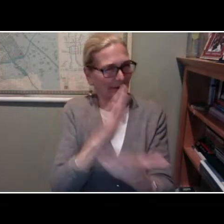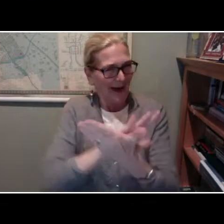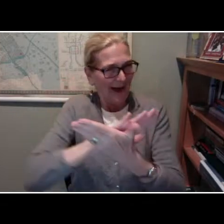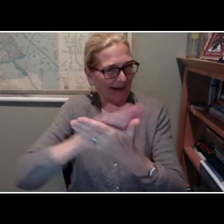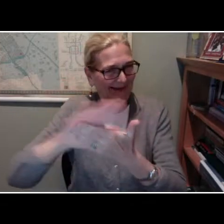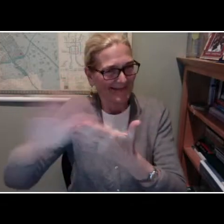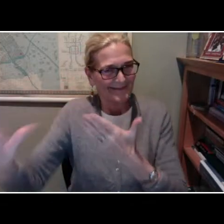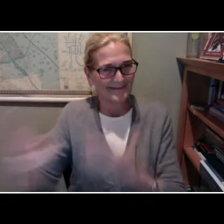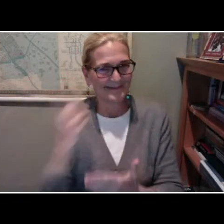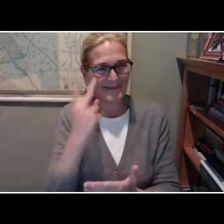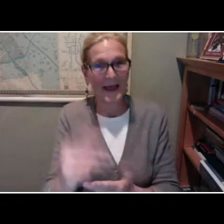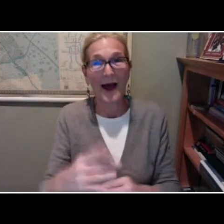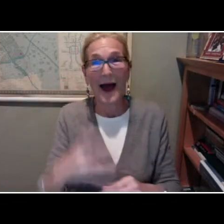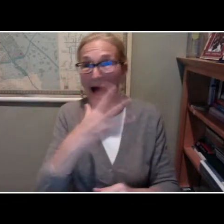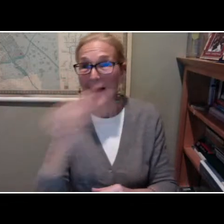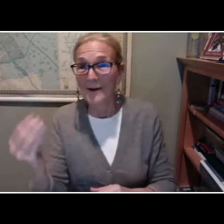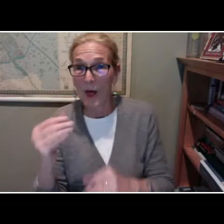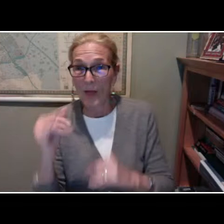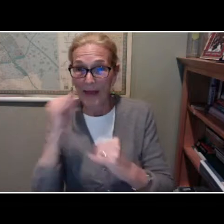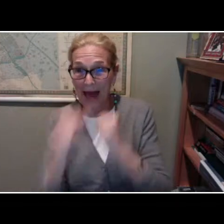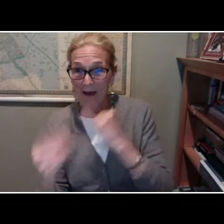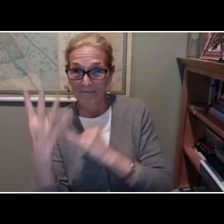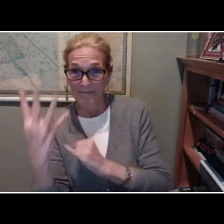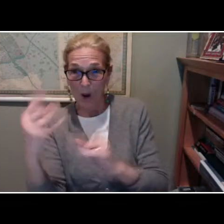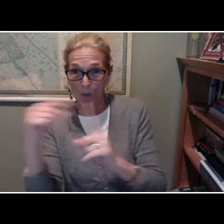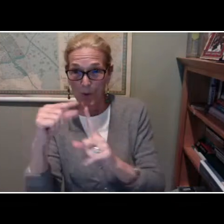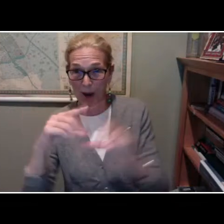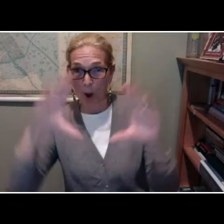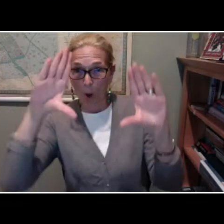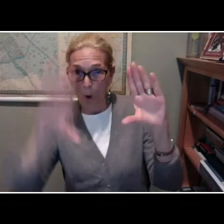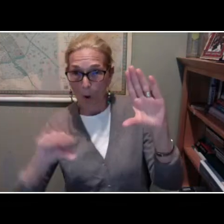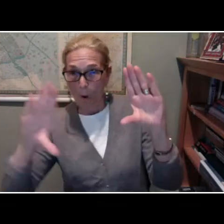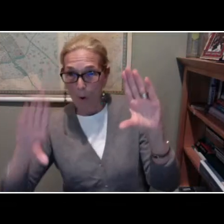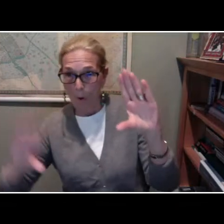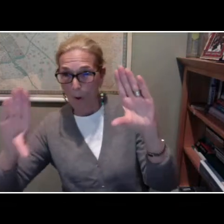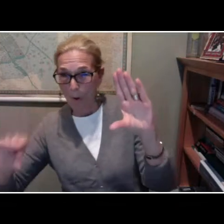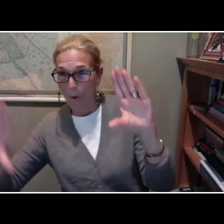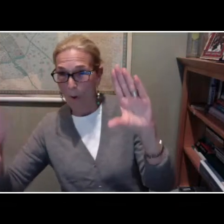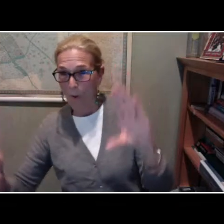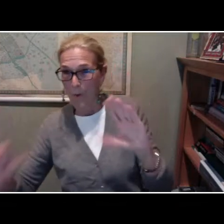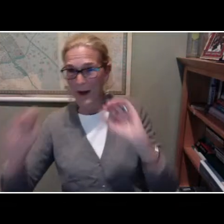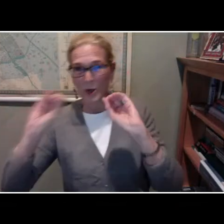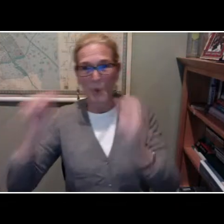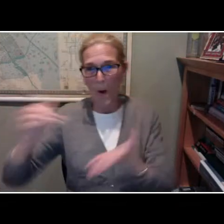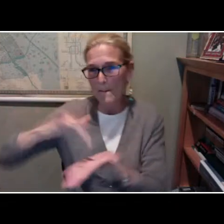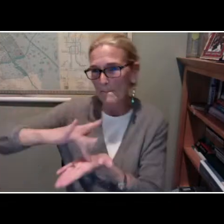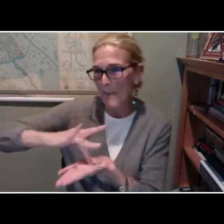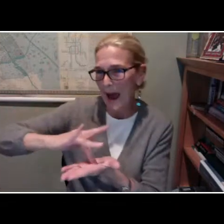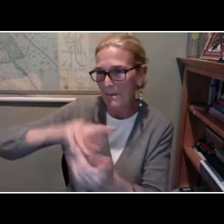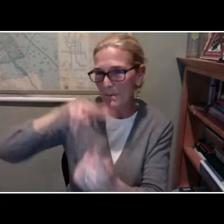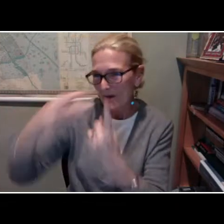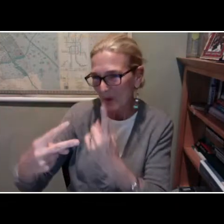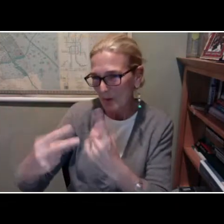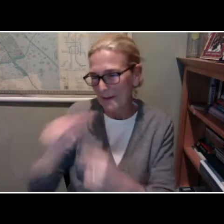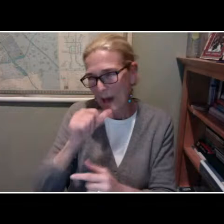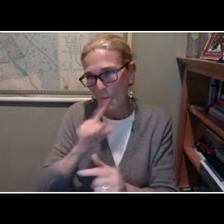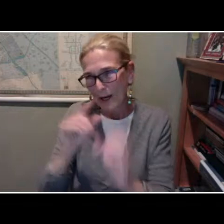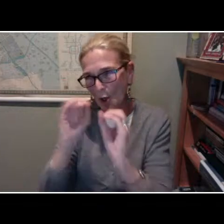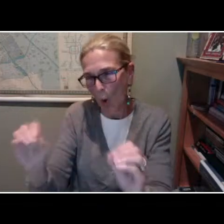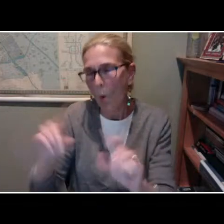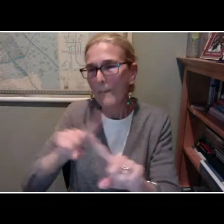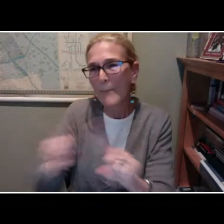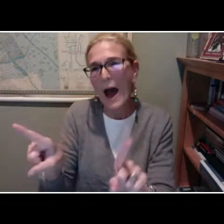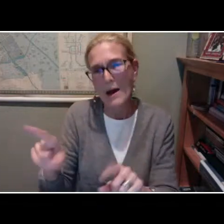It's not perfect, but it's pretty even, which is nice to see. And the last four words are